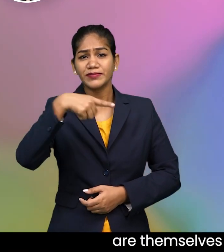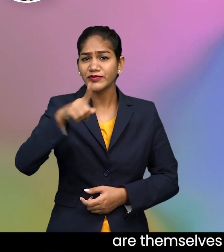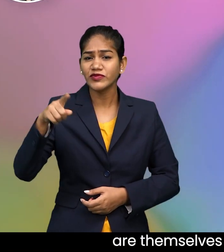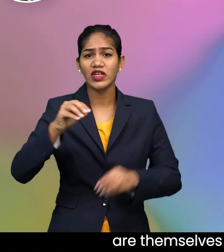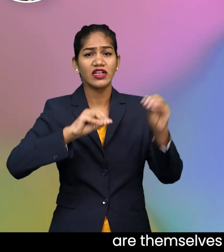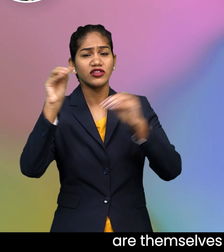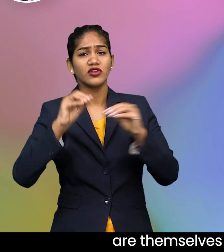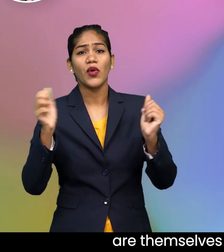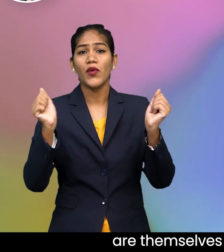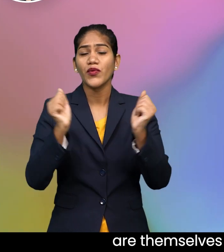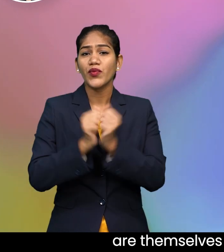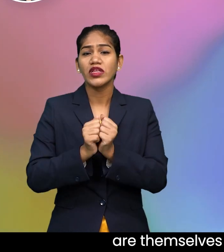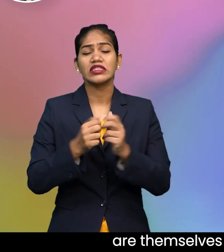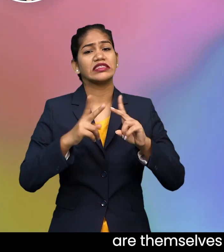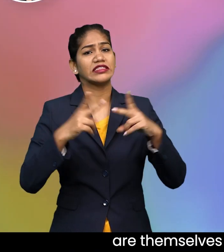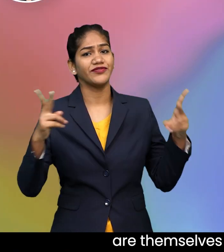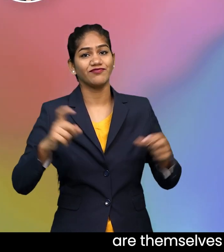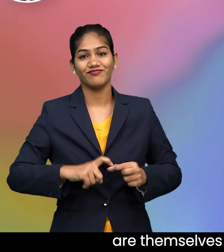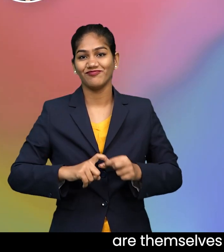with varying quality.